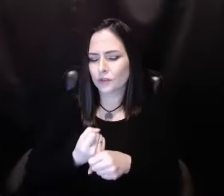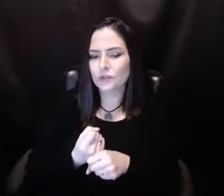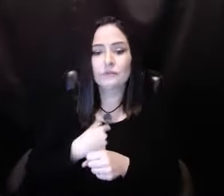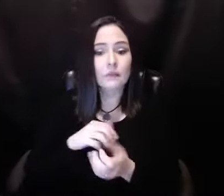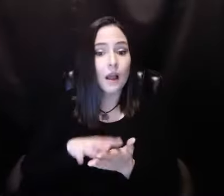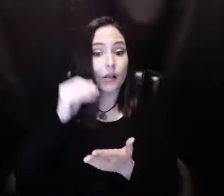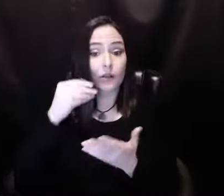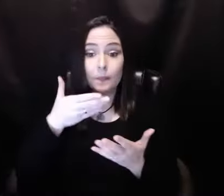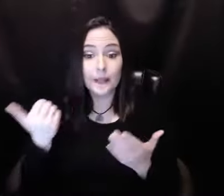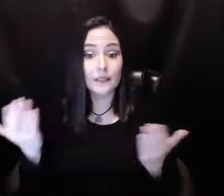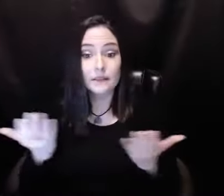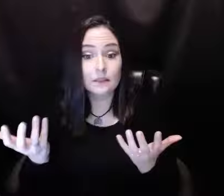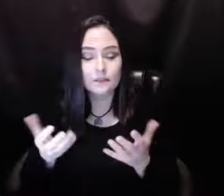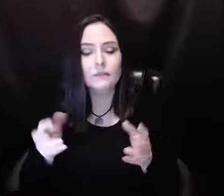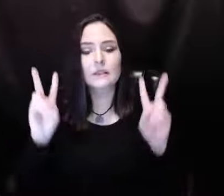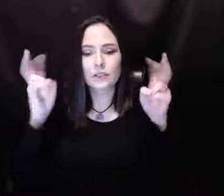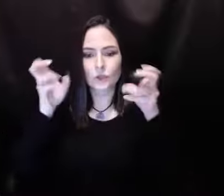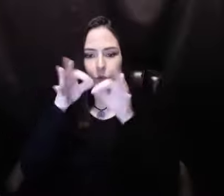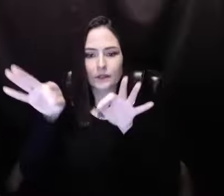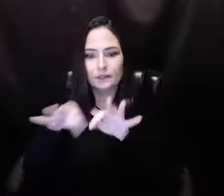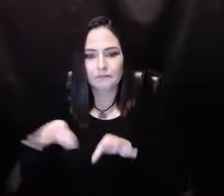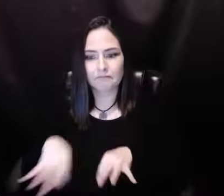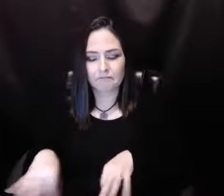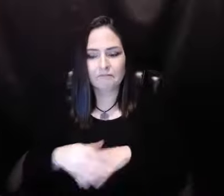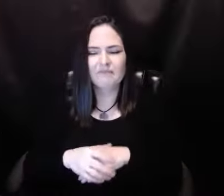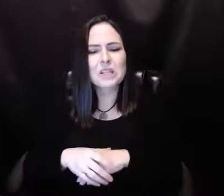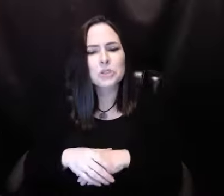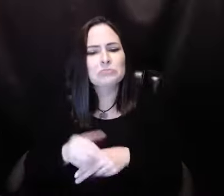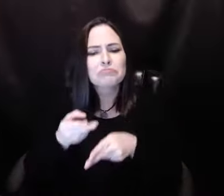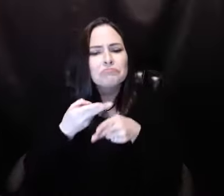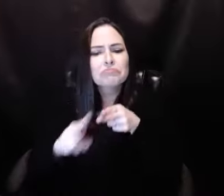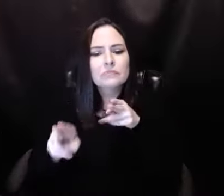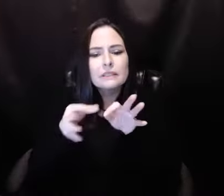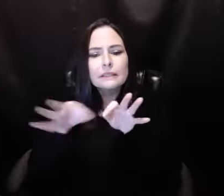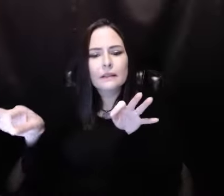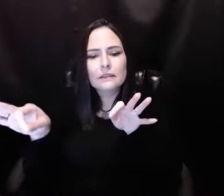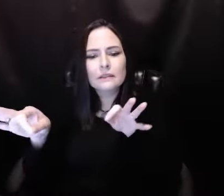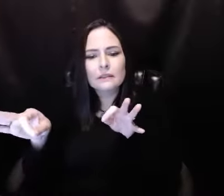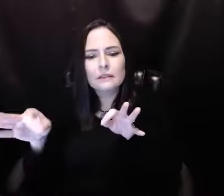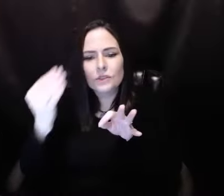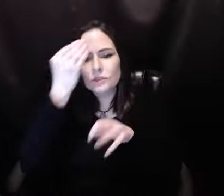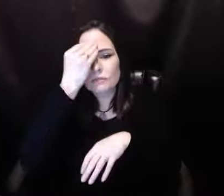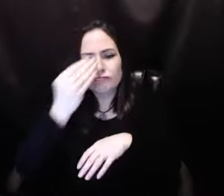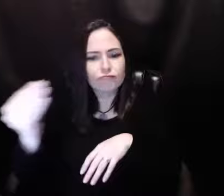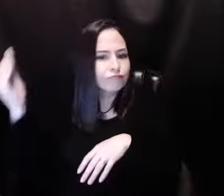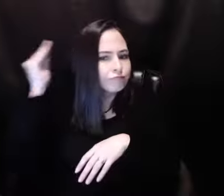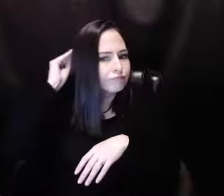in the beginning years, what I learned best is the slogans, these short little